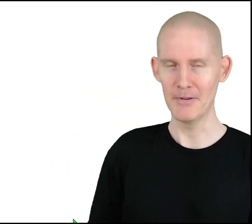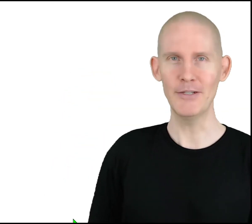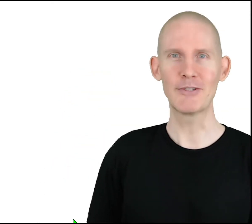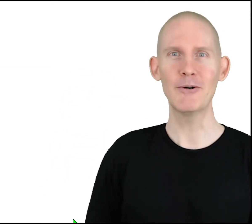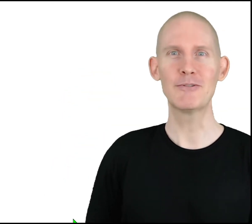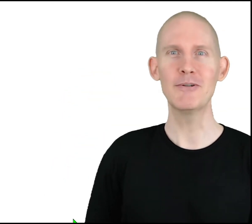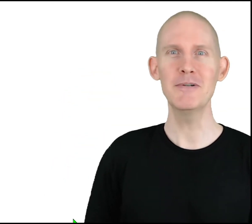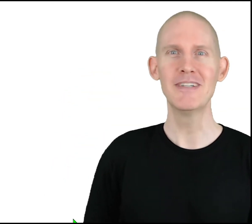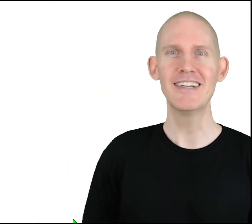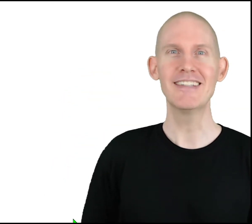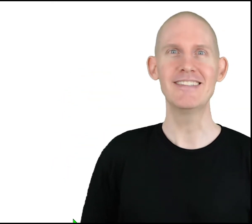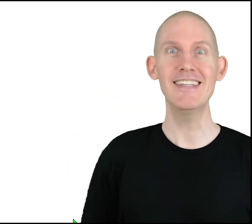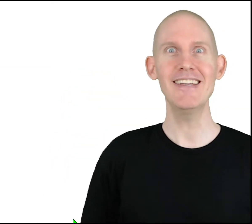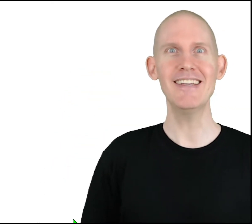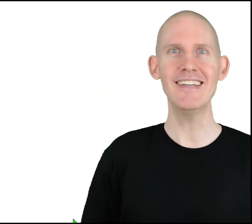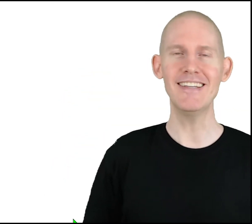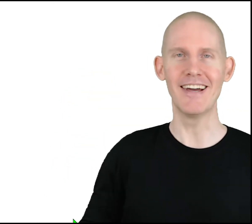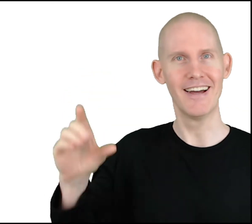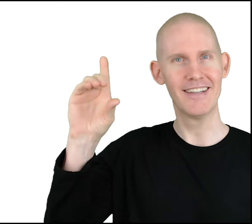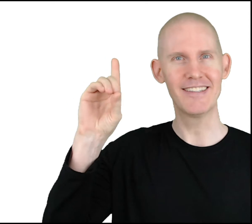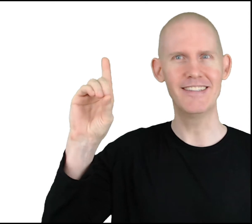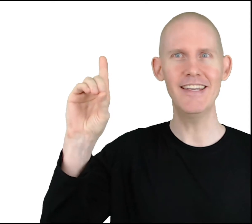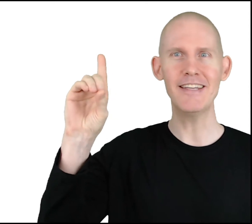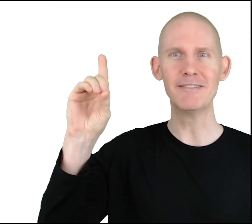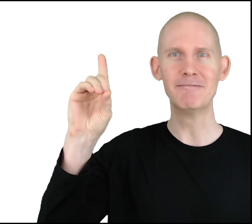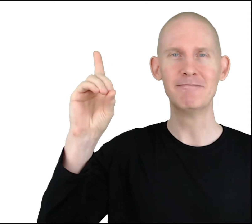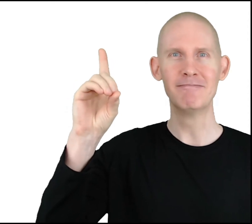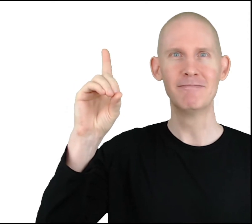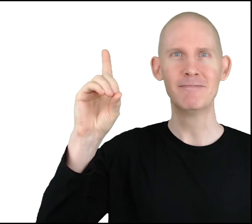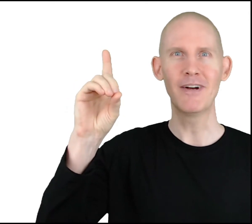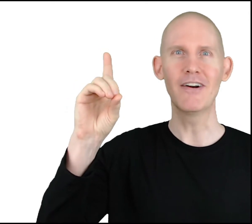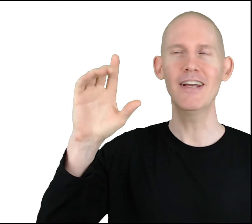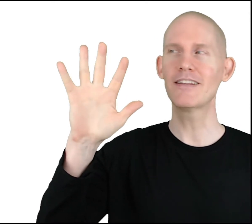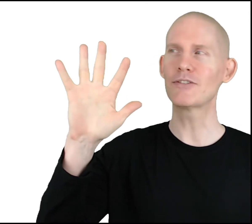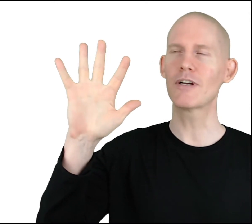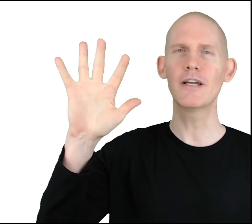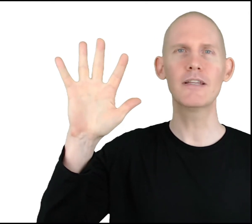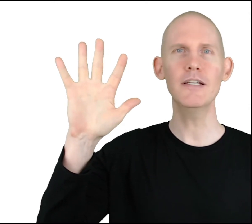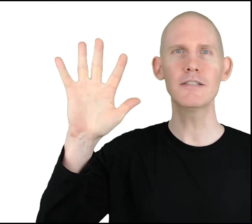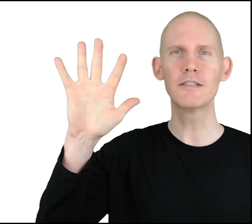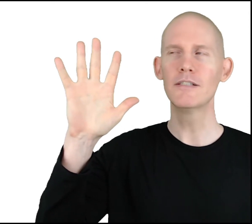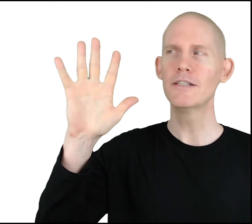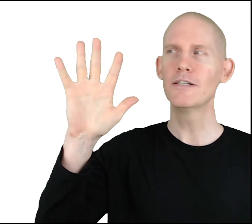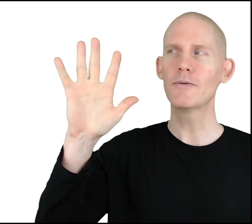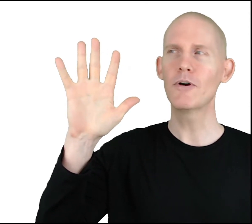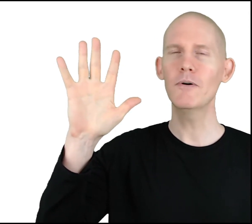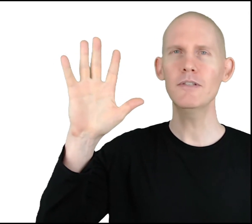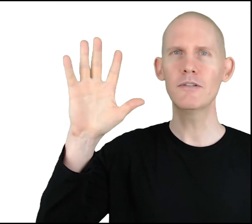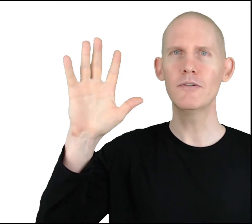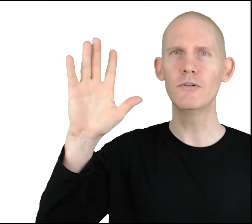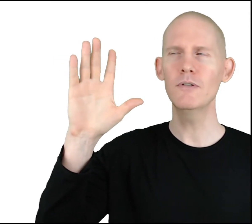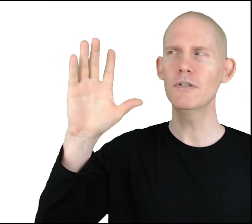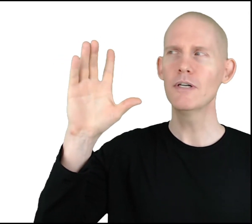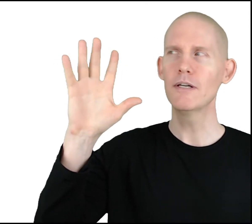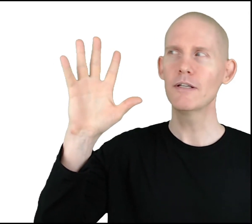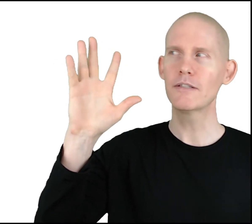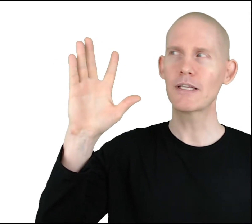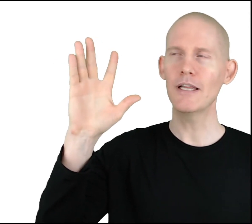go to D. D. All right, let's start like this. We're going to take the last